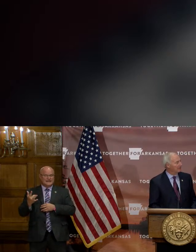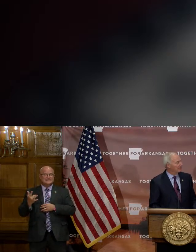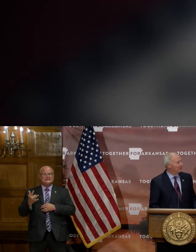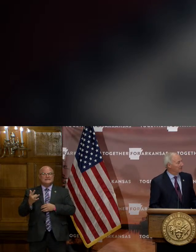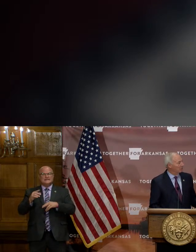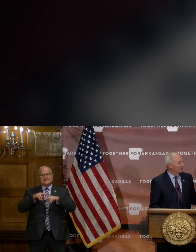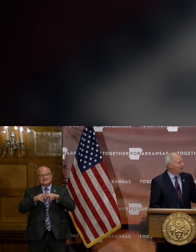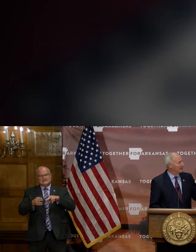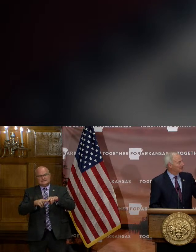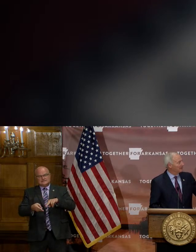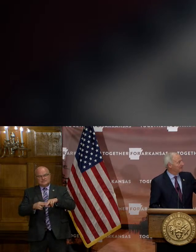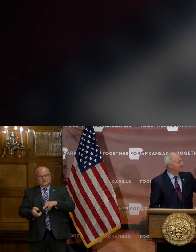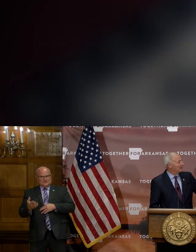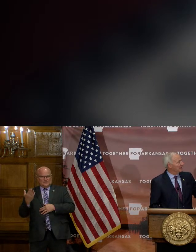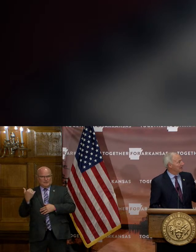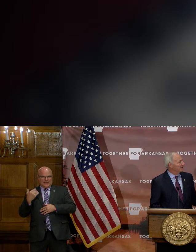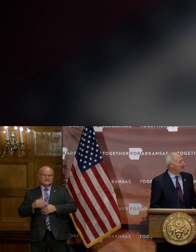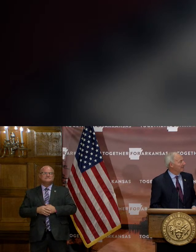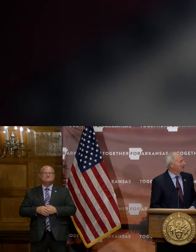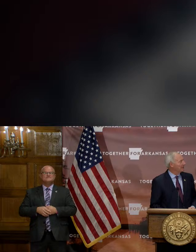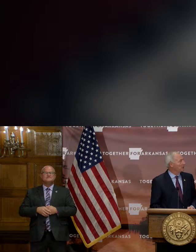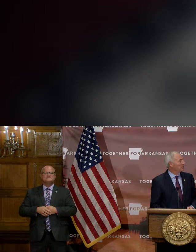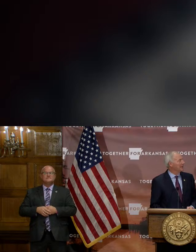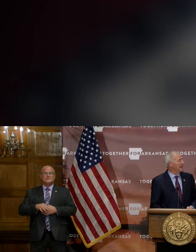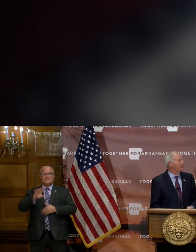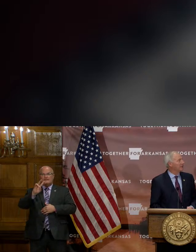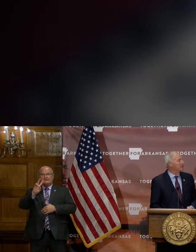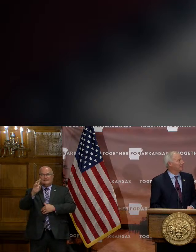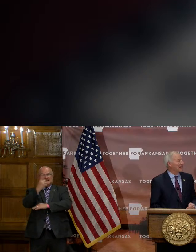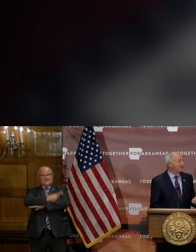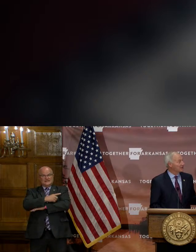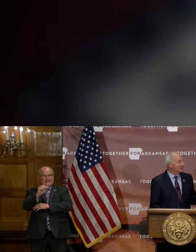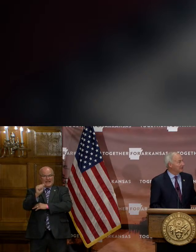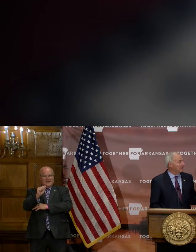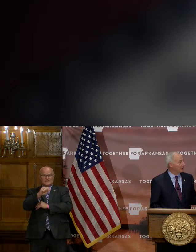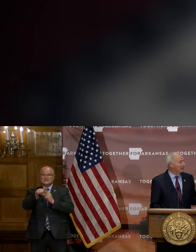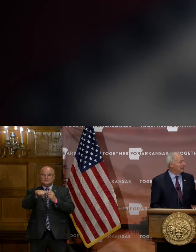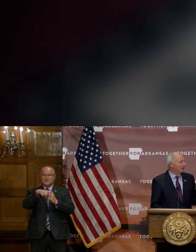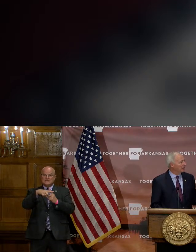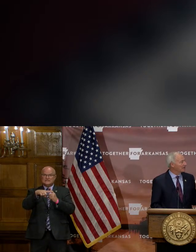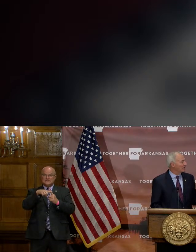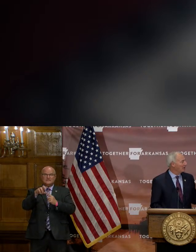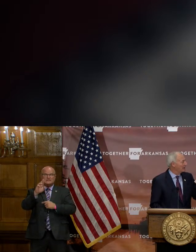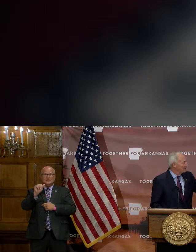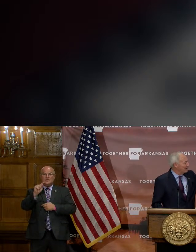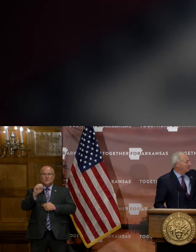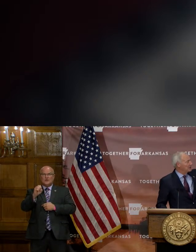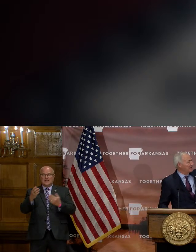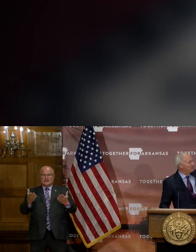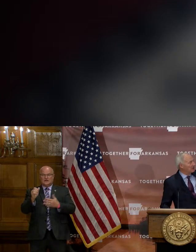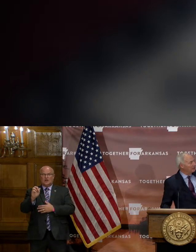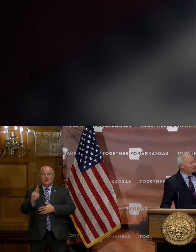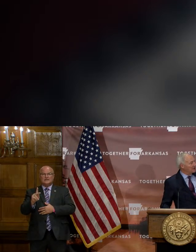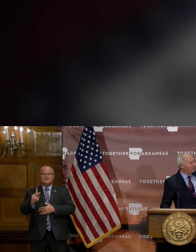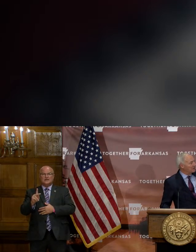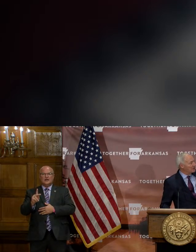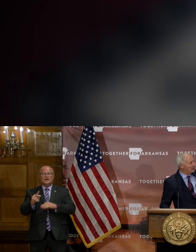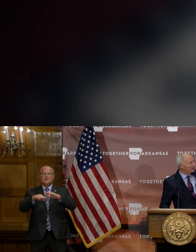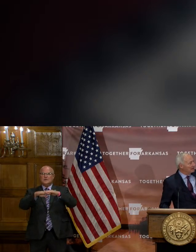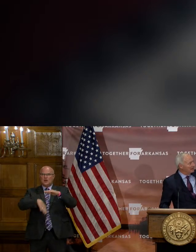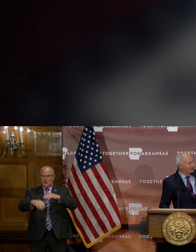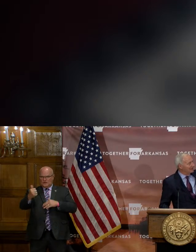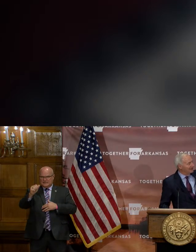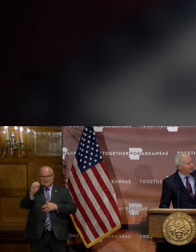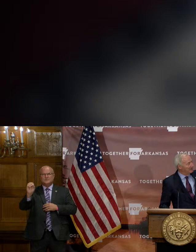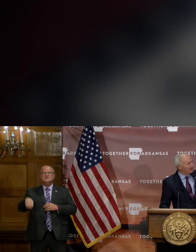is down from what it has been. The 7-day rolling average of positivity rate in Arkansas, we stay below this